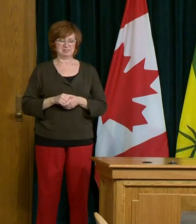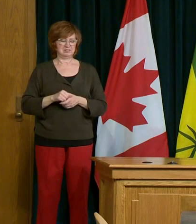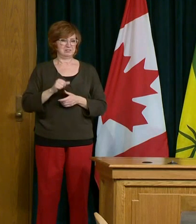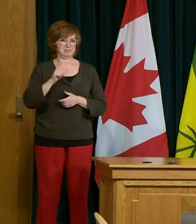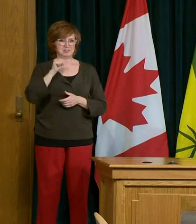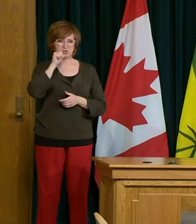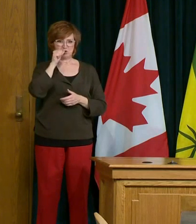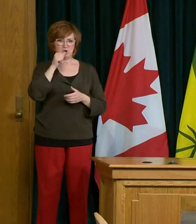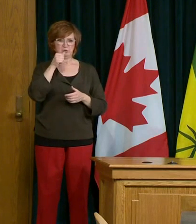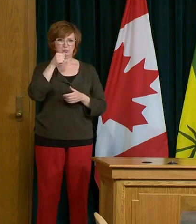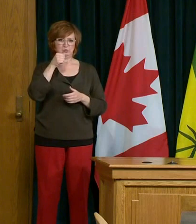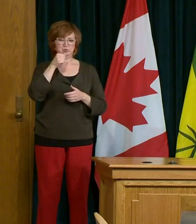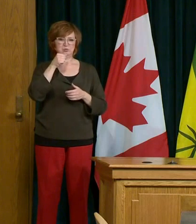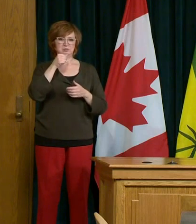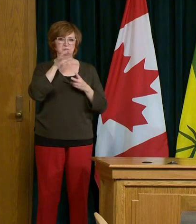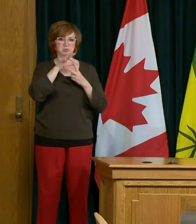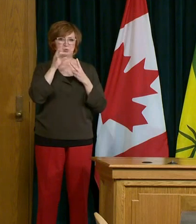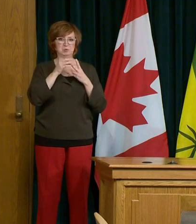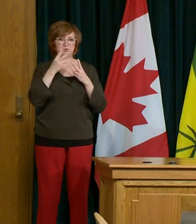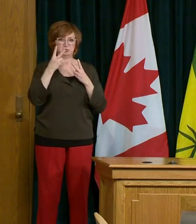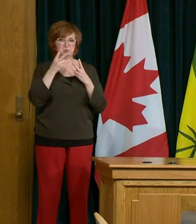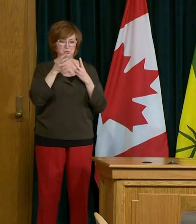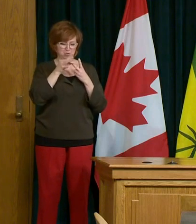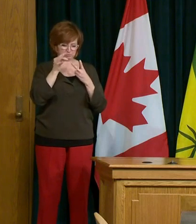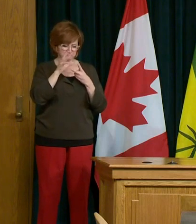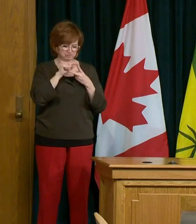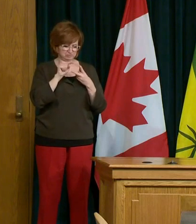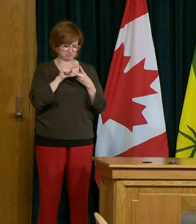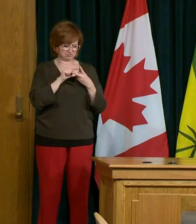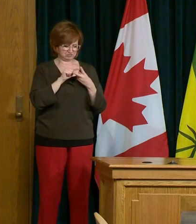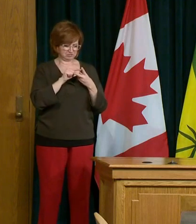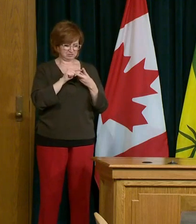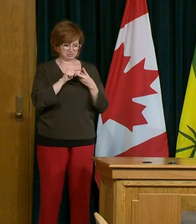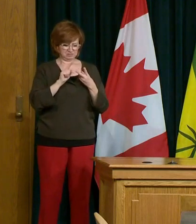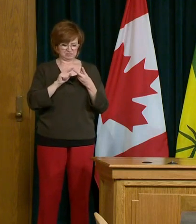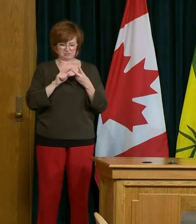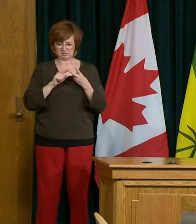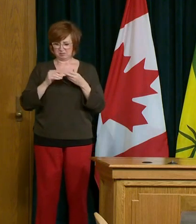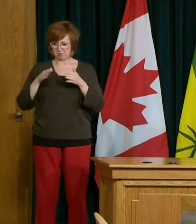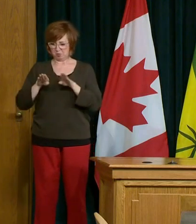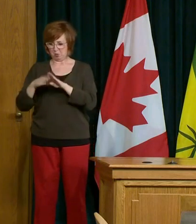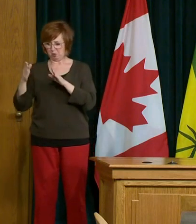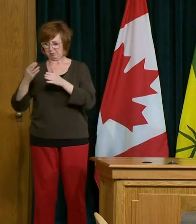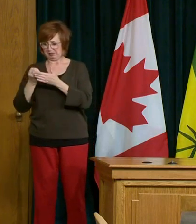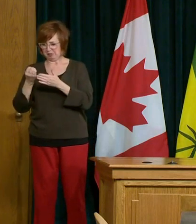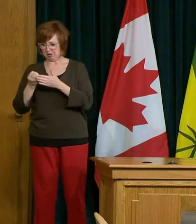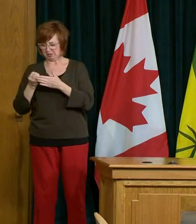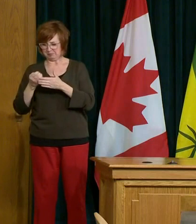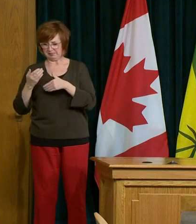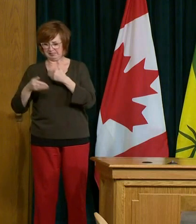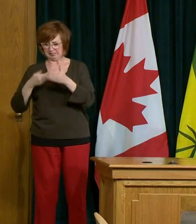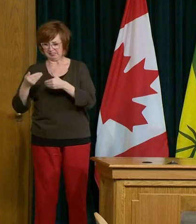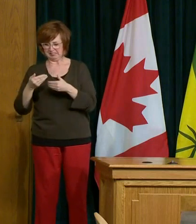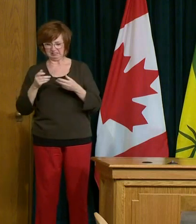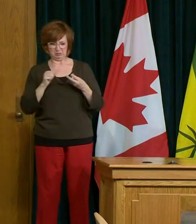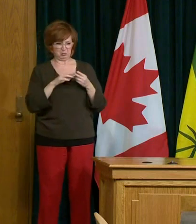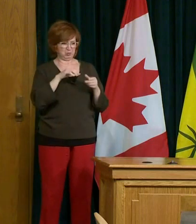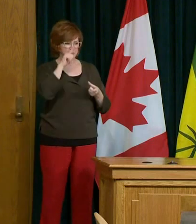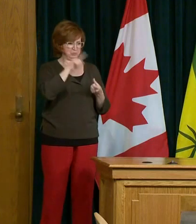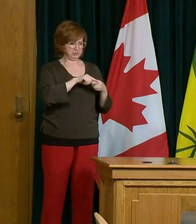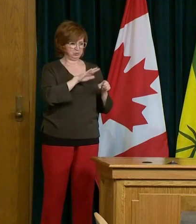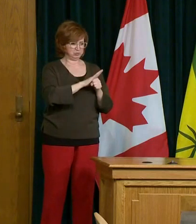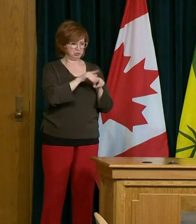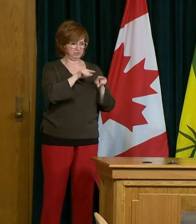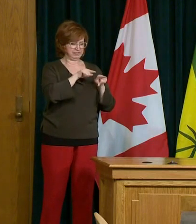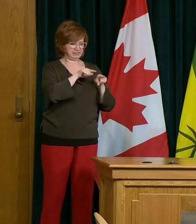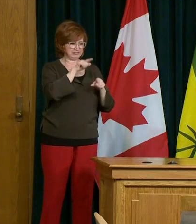opening comments, that we don't have to pick reopening the economy or flattening the COVID-19 curve. We